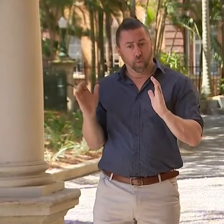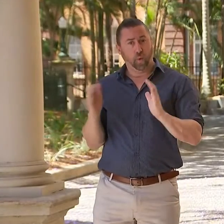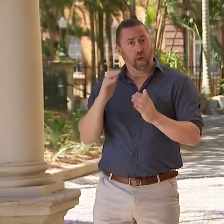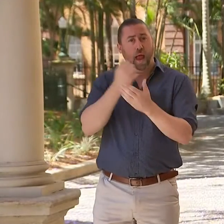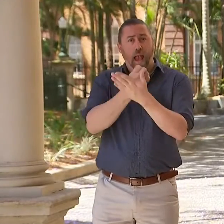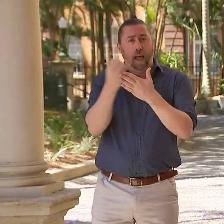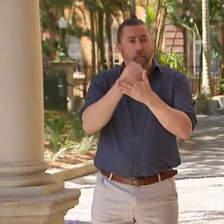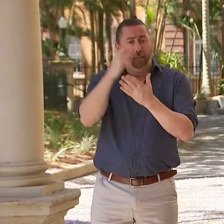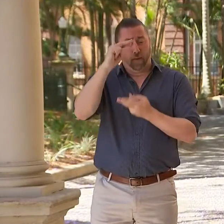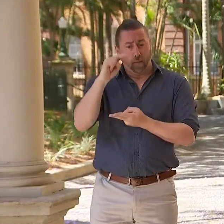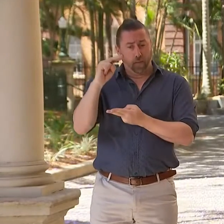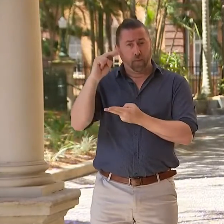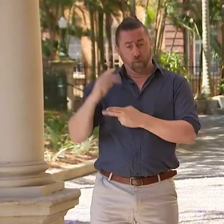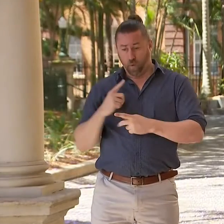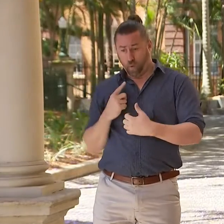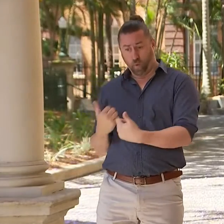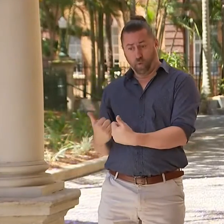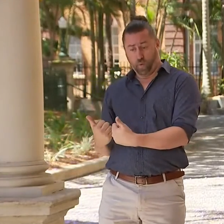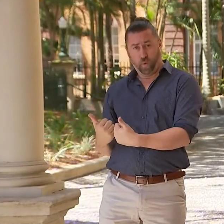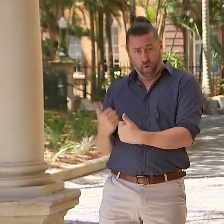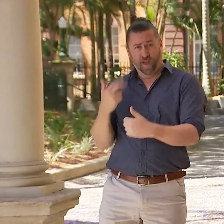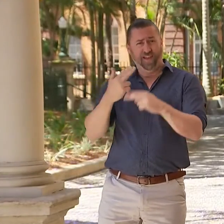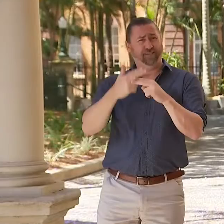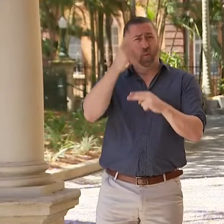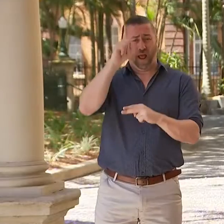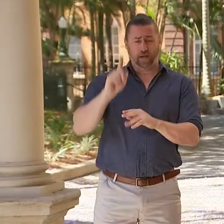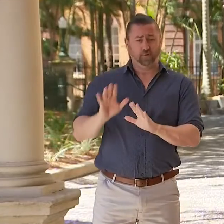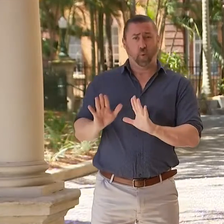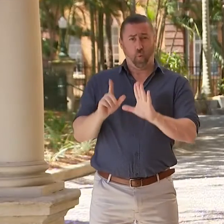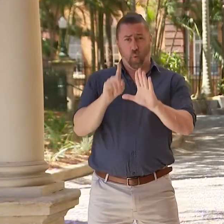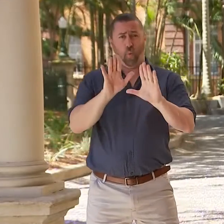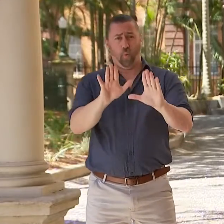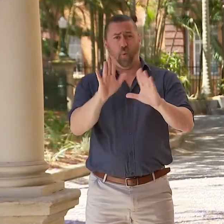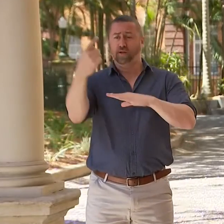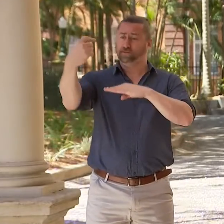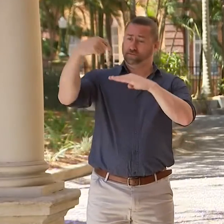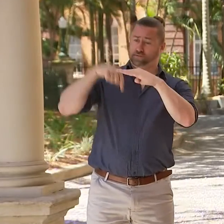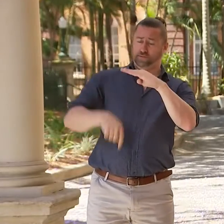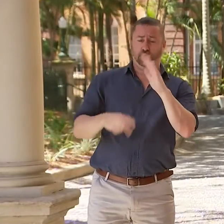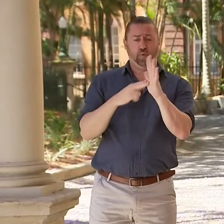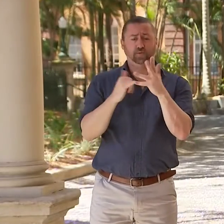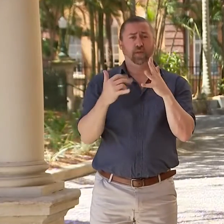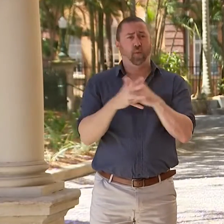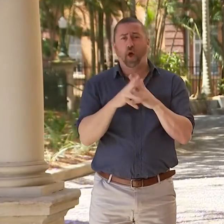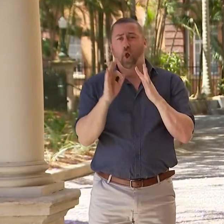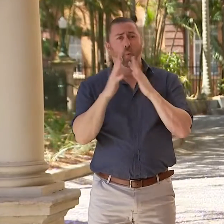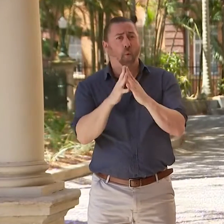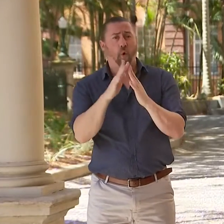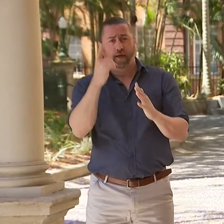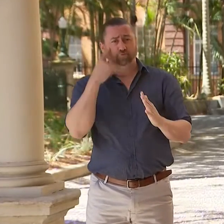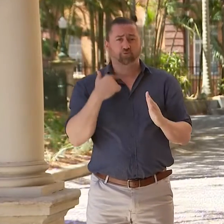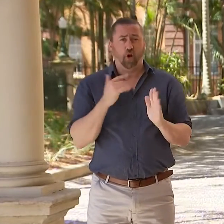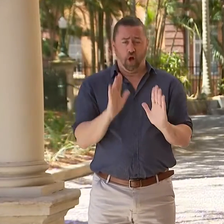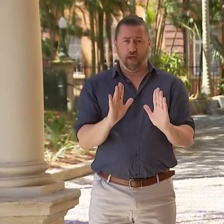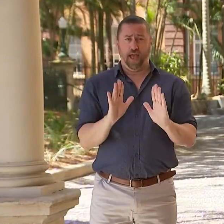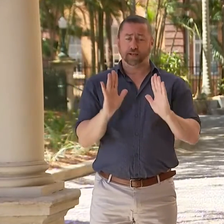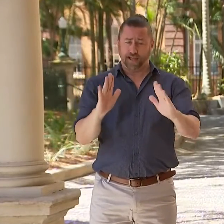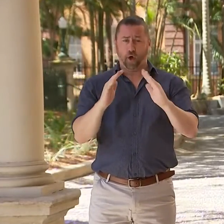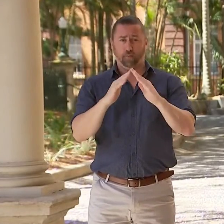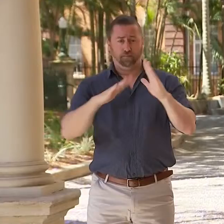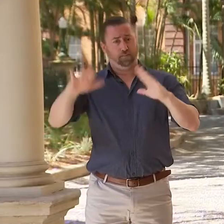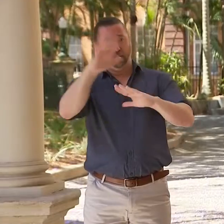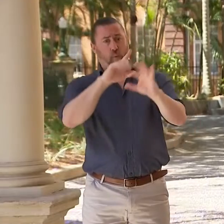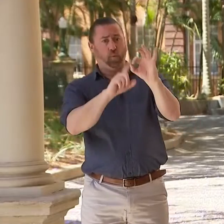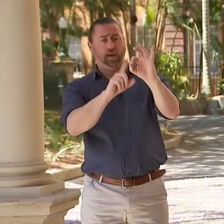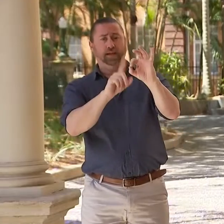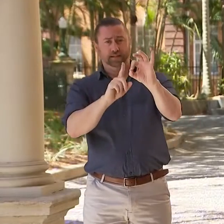we're seeing fewer cases in New South Wales, which is an excellent thing, that limit your movement in and out of northern New South Wales. So